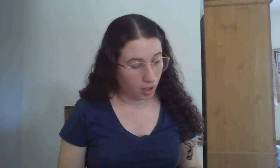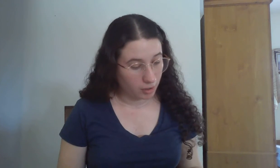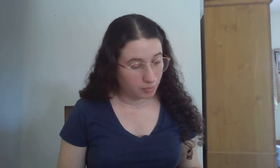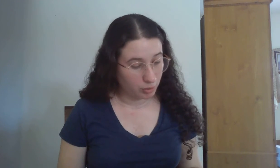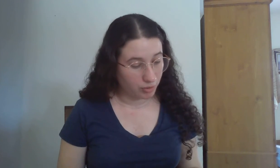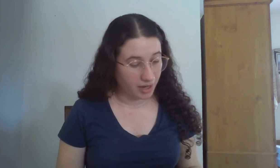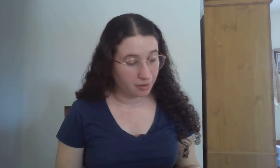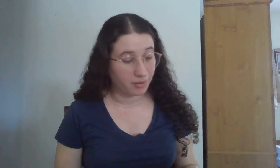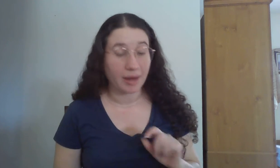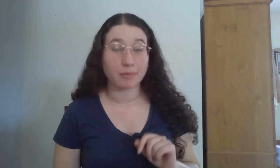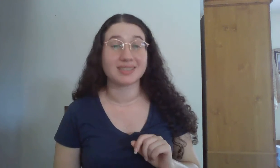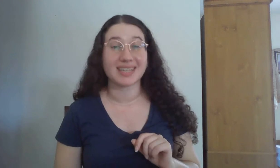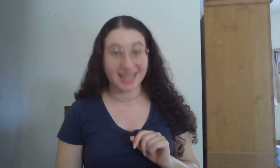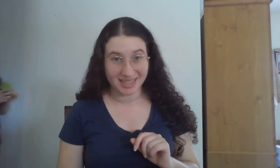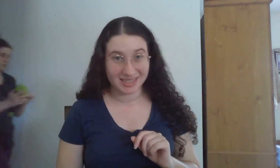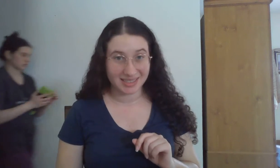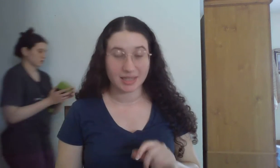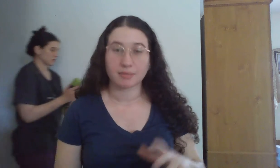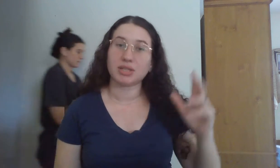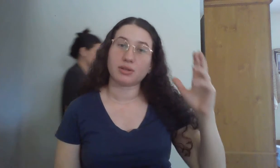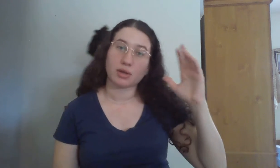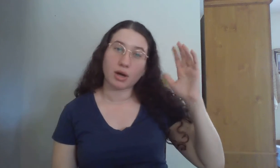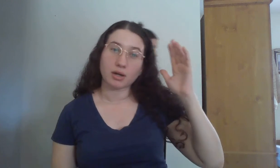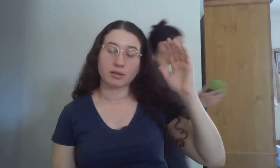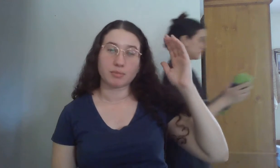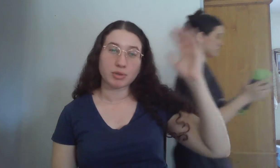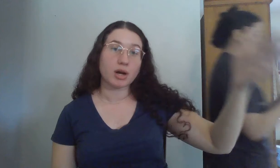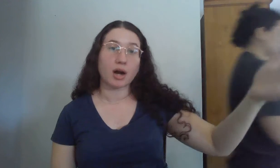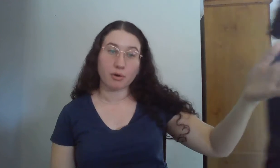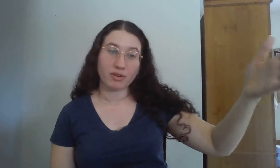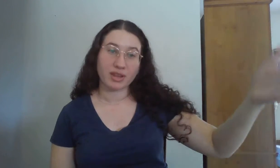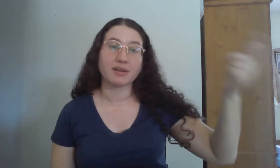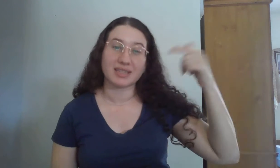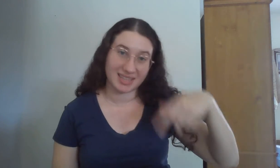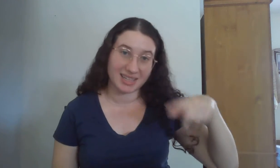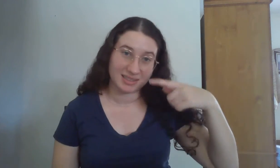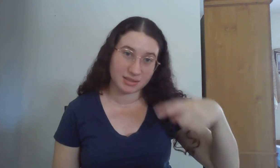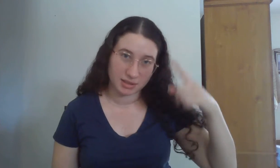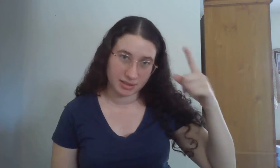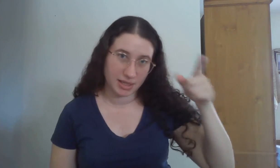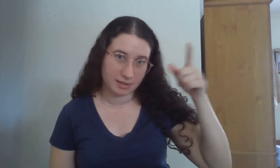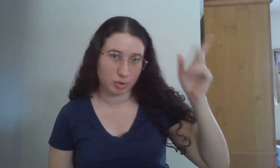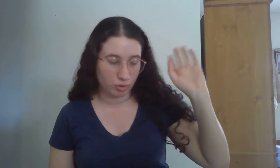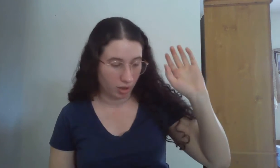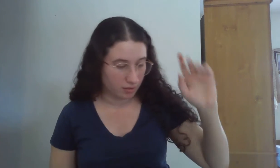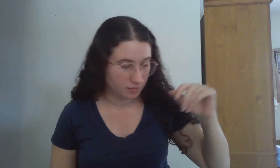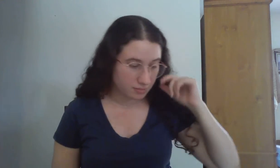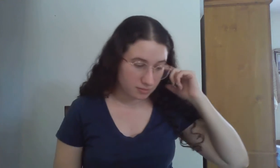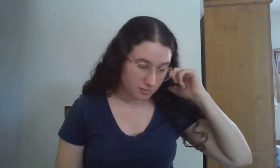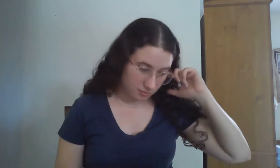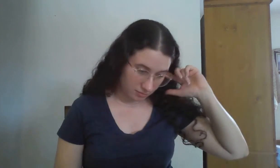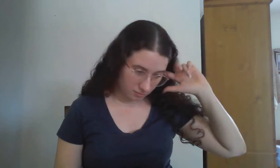Car blue there, that one his. Meaning the blue car over there, it's his. It's his blue car.